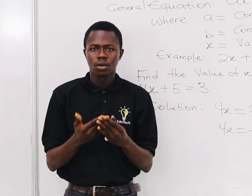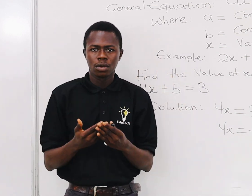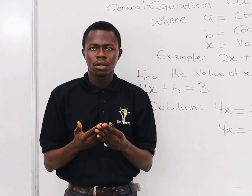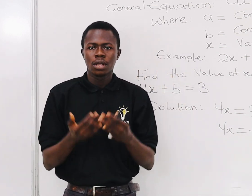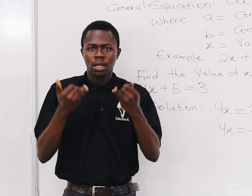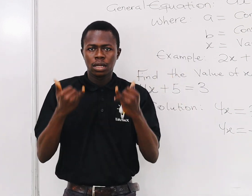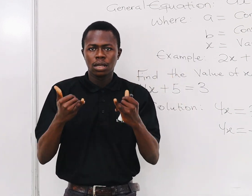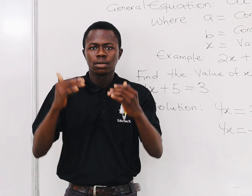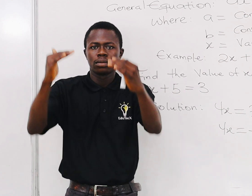Very good.